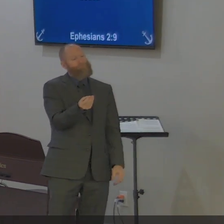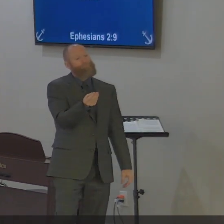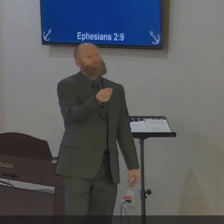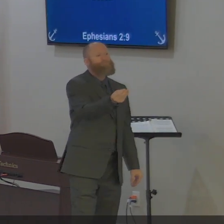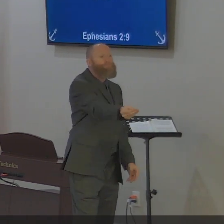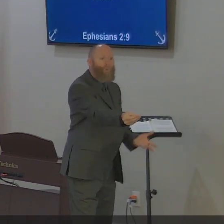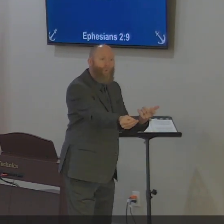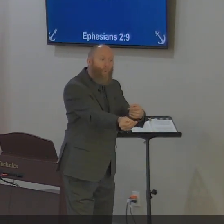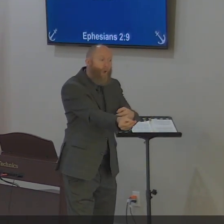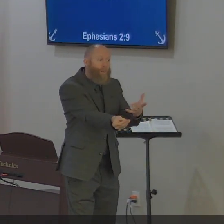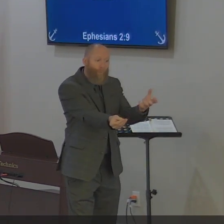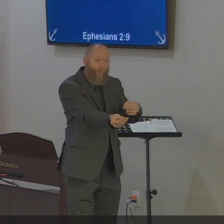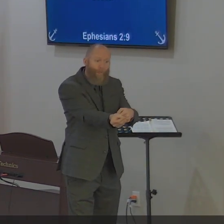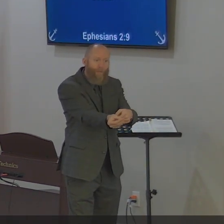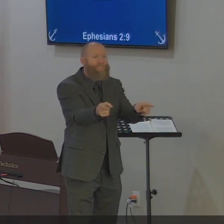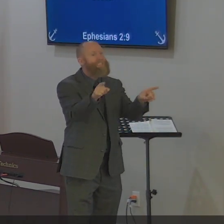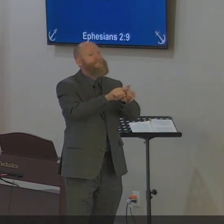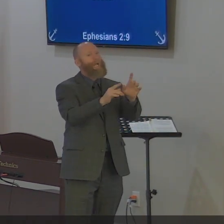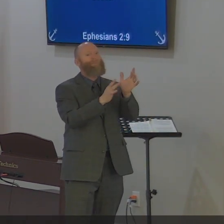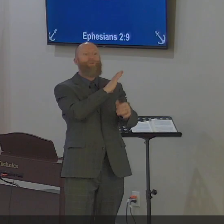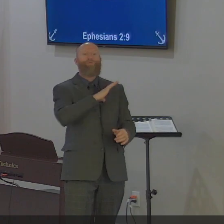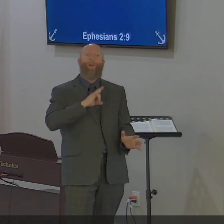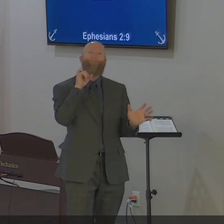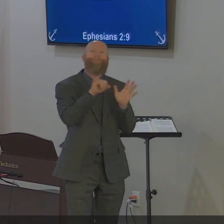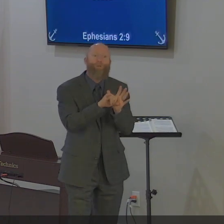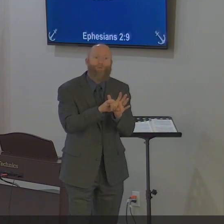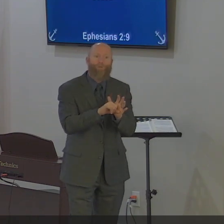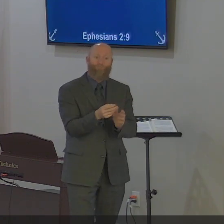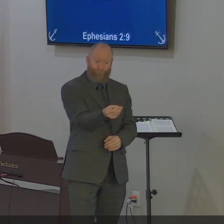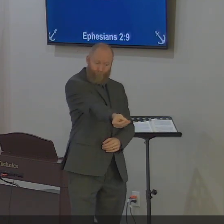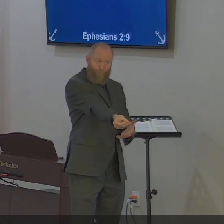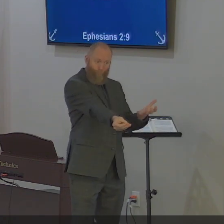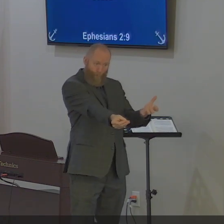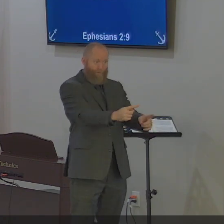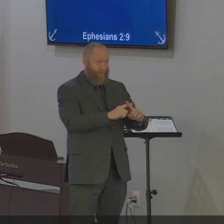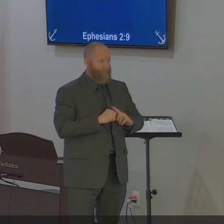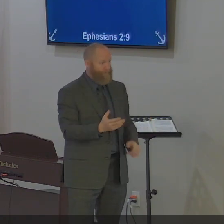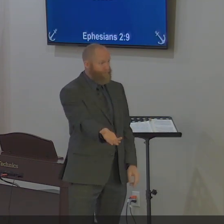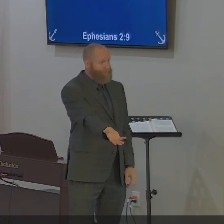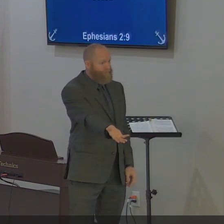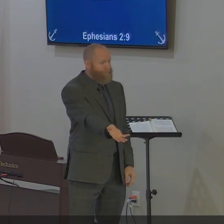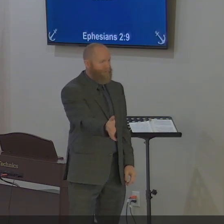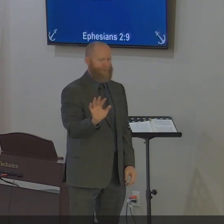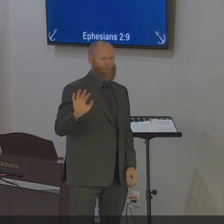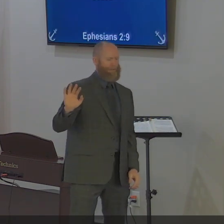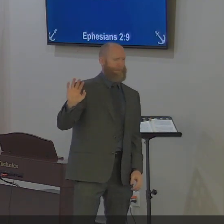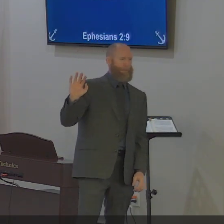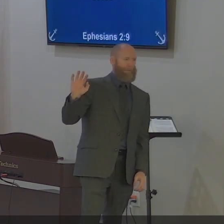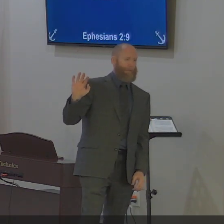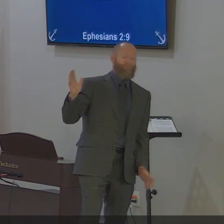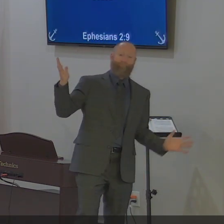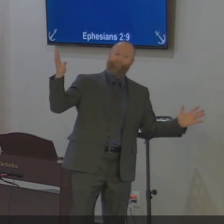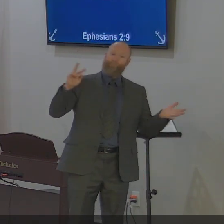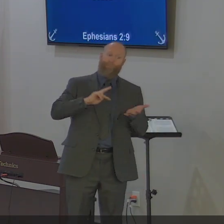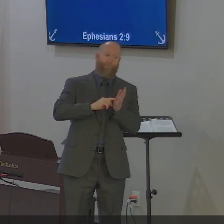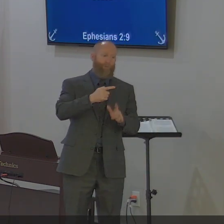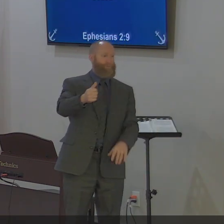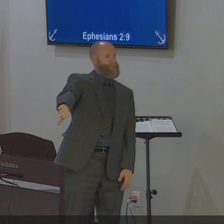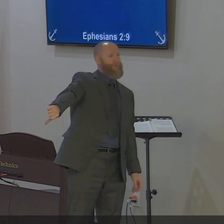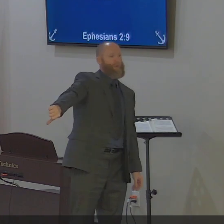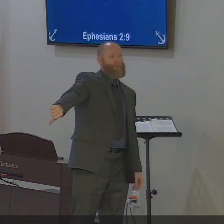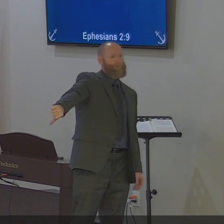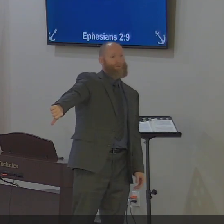holding out salvation. And if you don't take it, it's not yours. That taking and